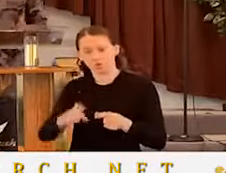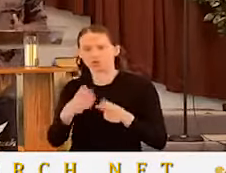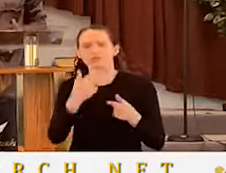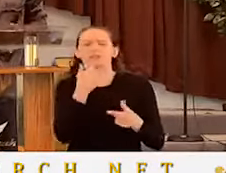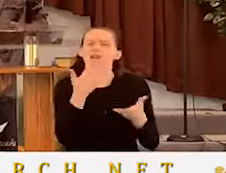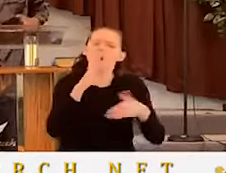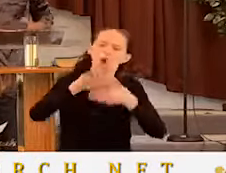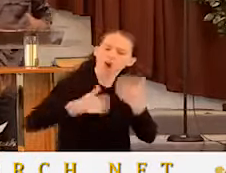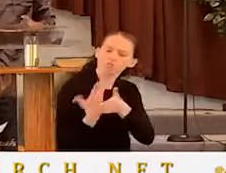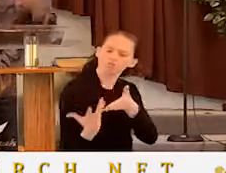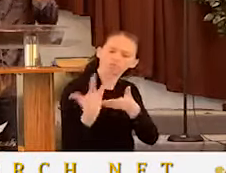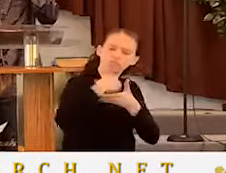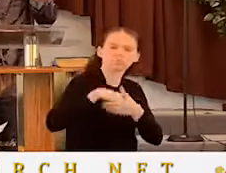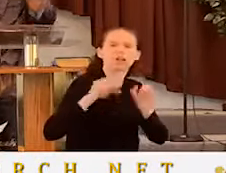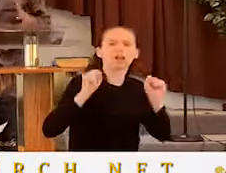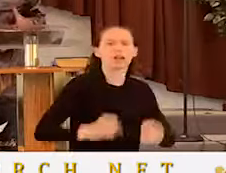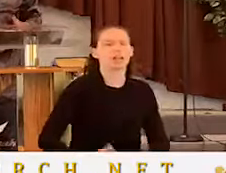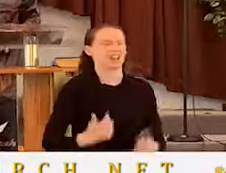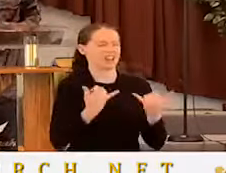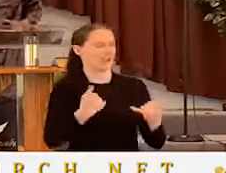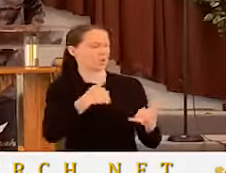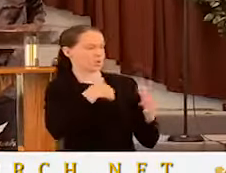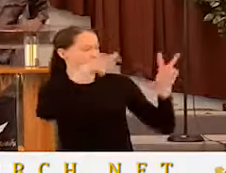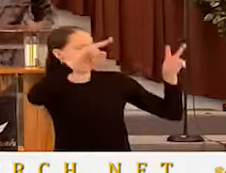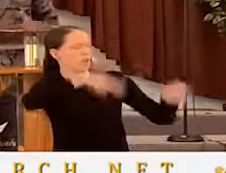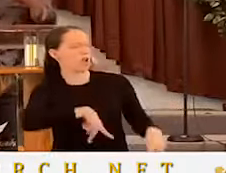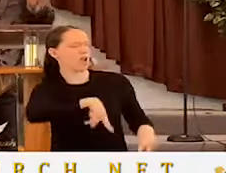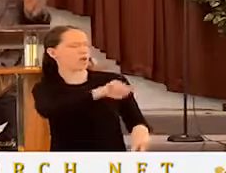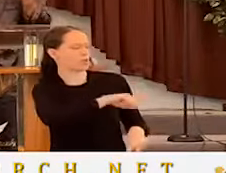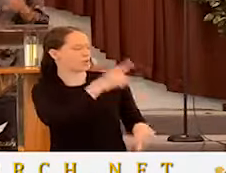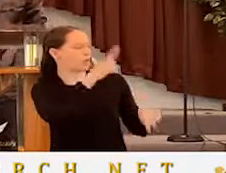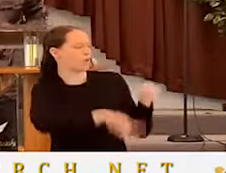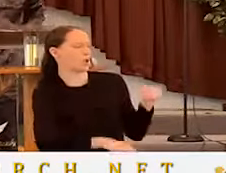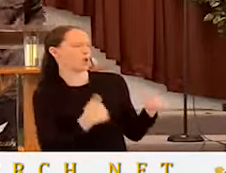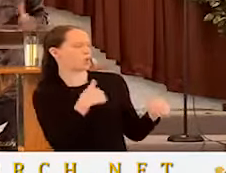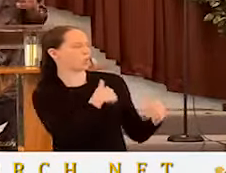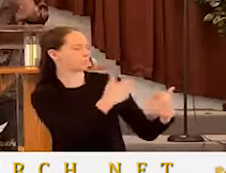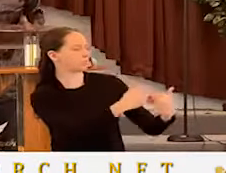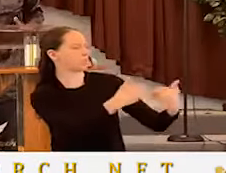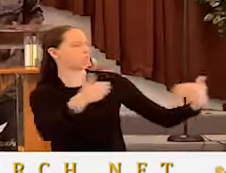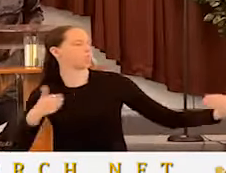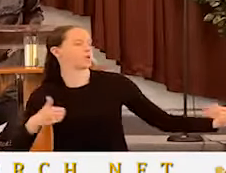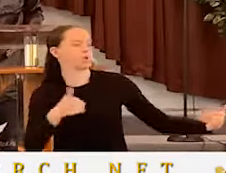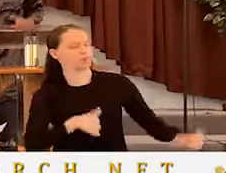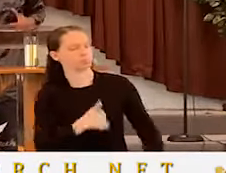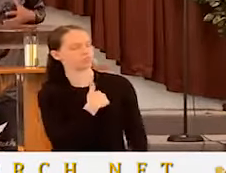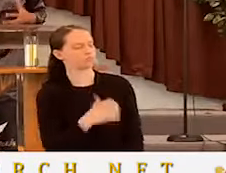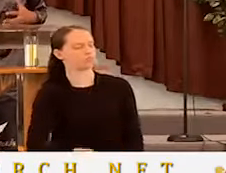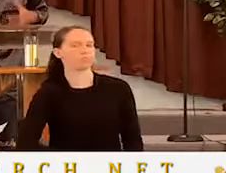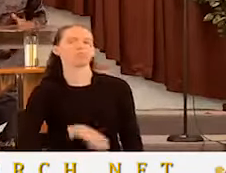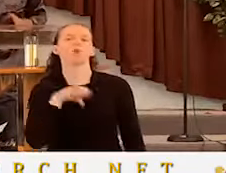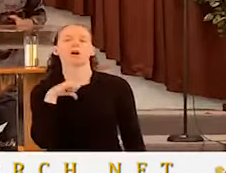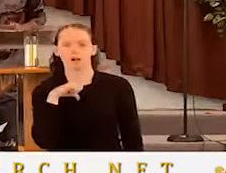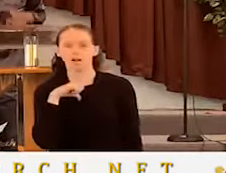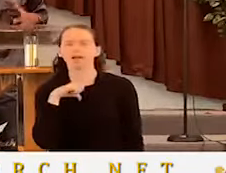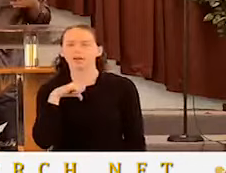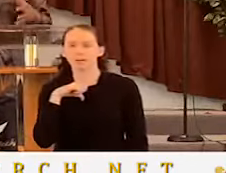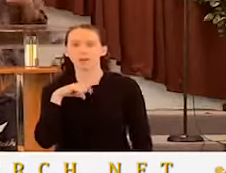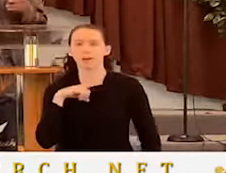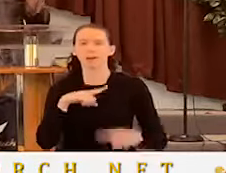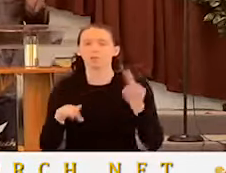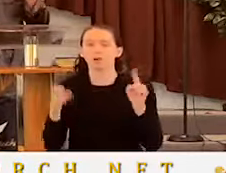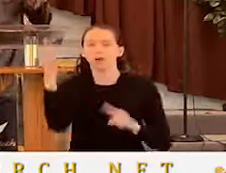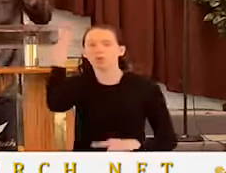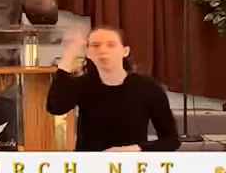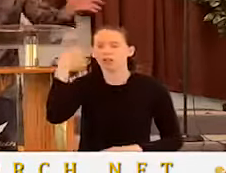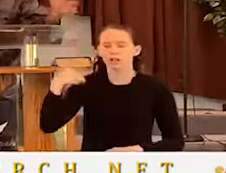so critical and judgmental and prejudicial and prideful, and not realizing that